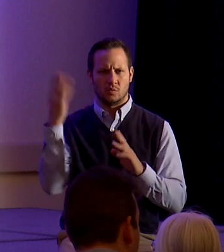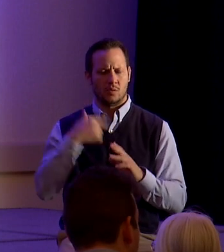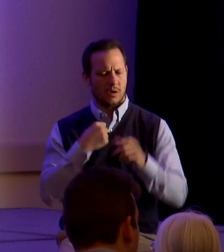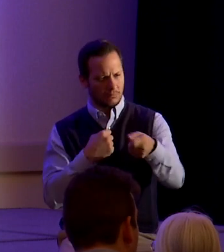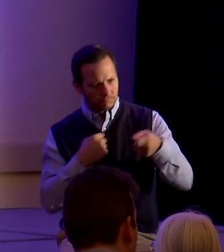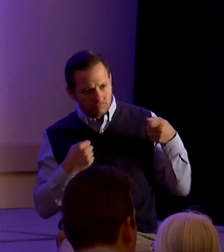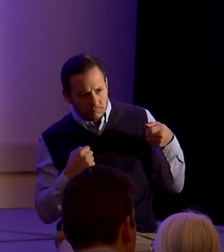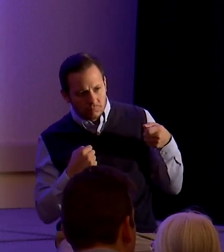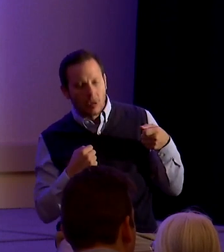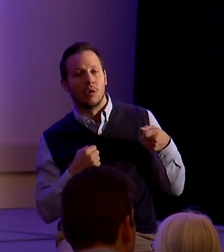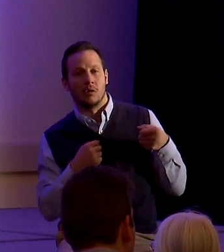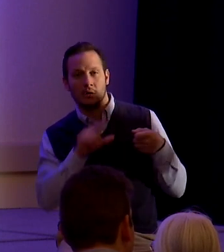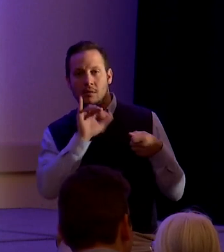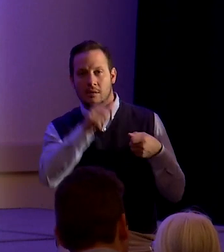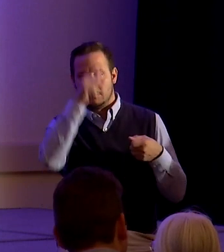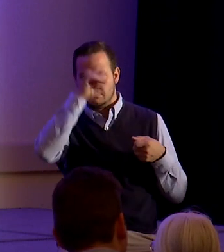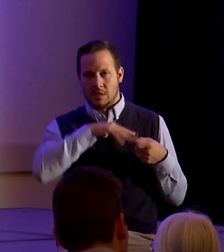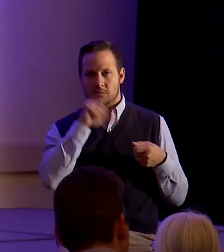house.